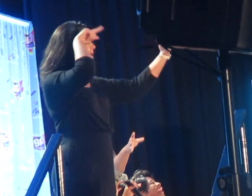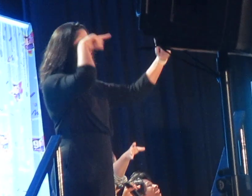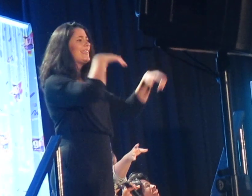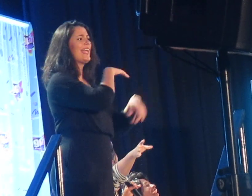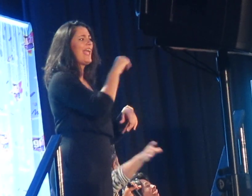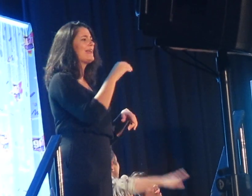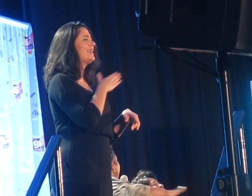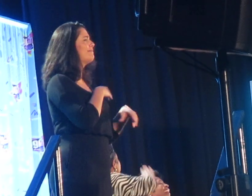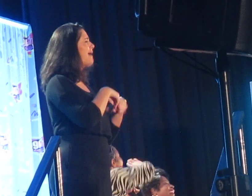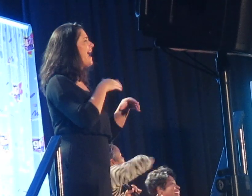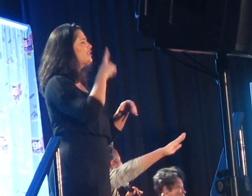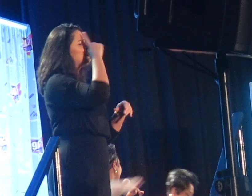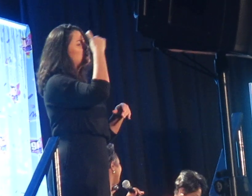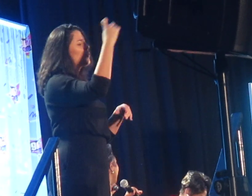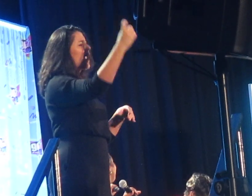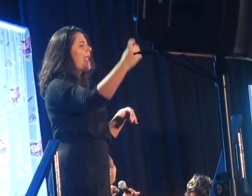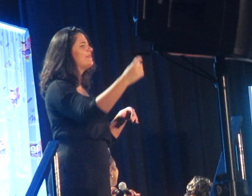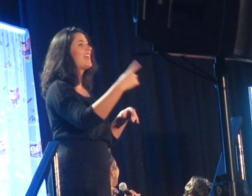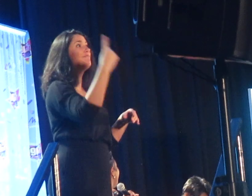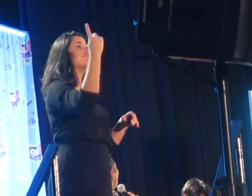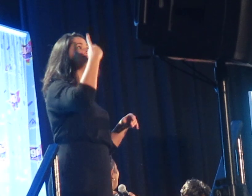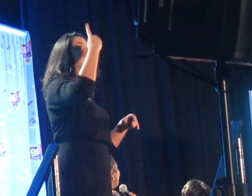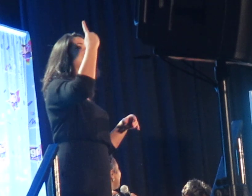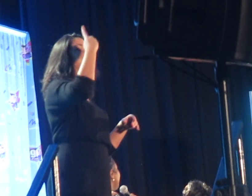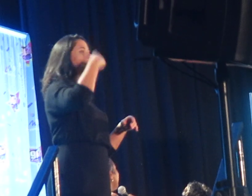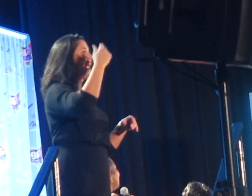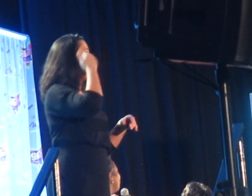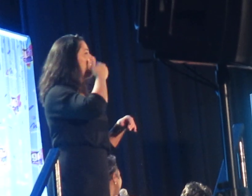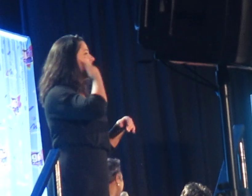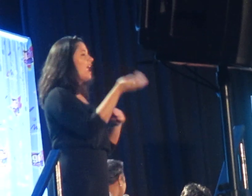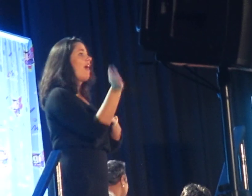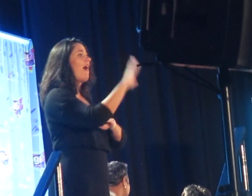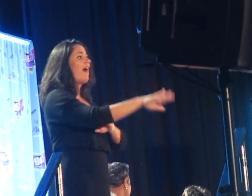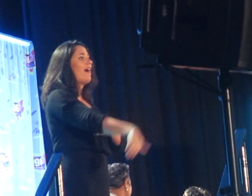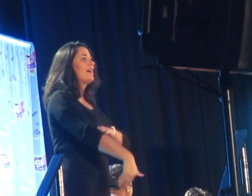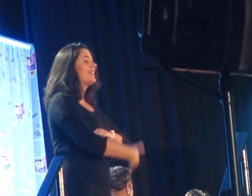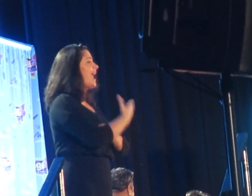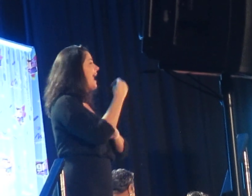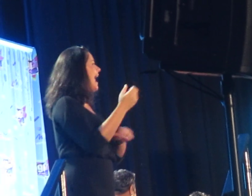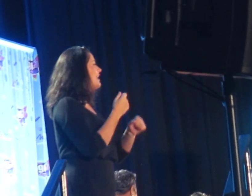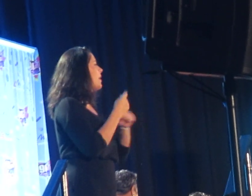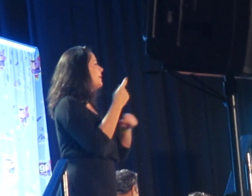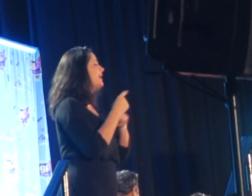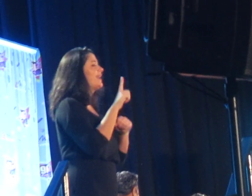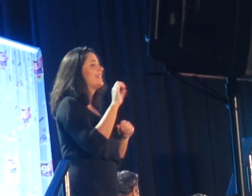my dreams. She the same way every day, all day, and on leap year, same thing.